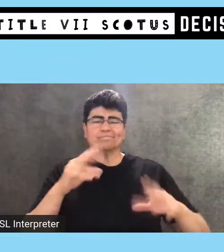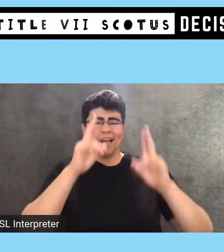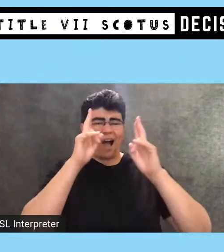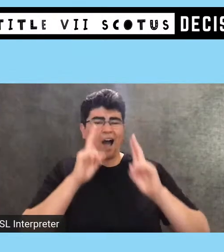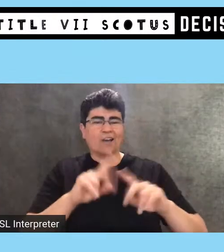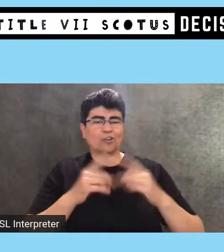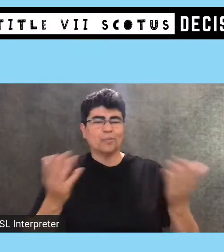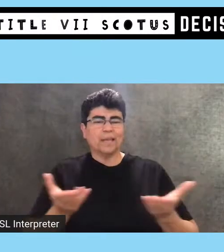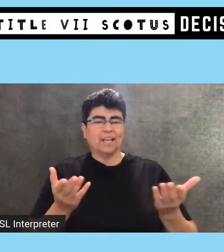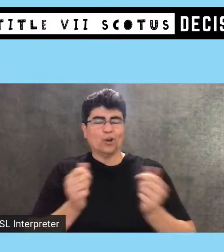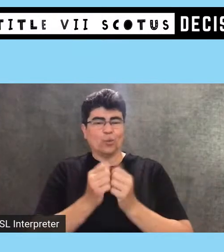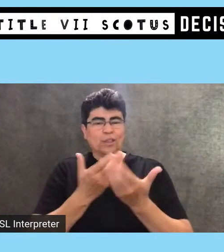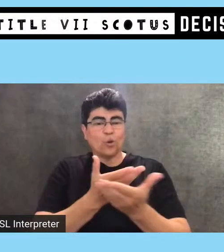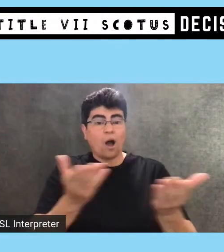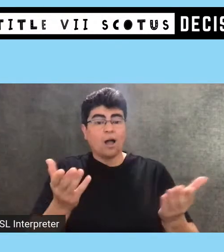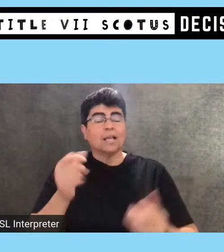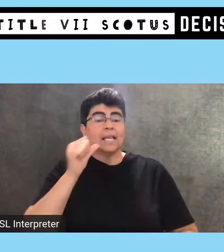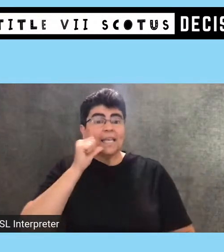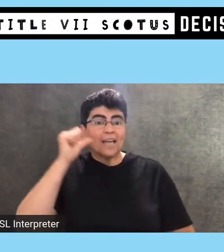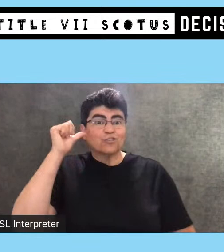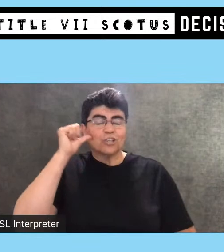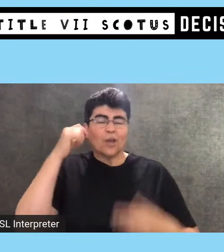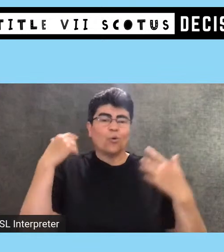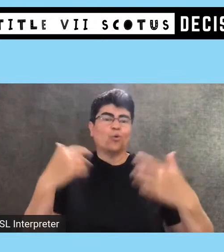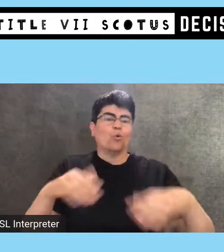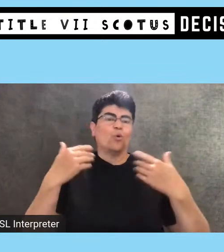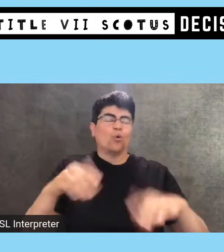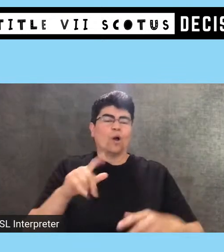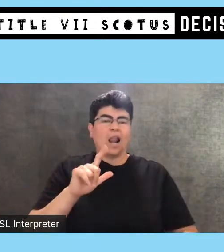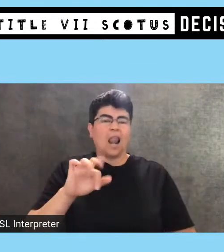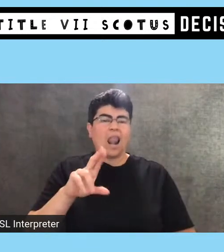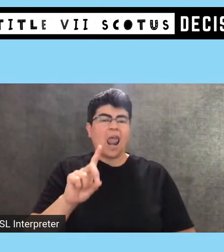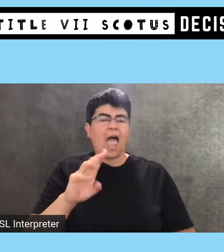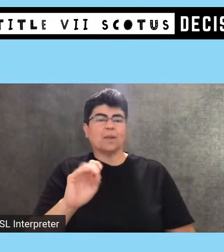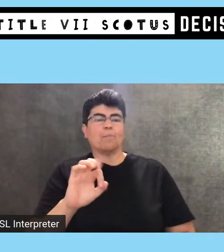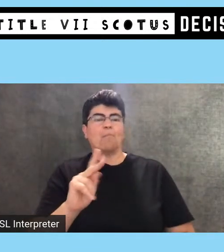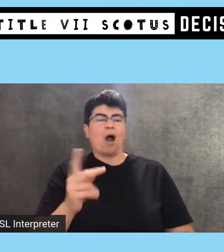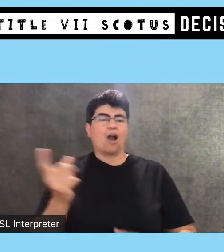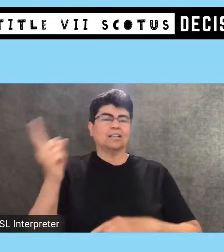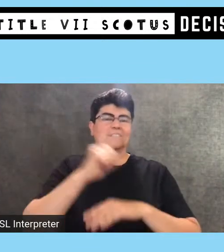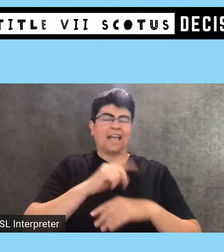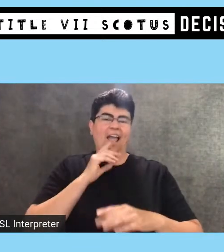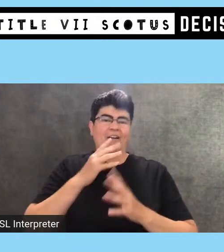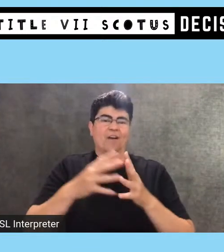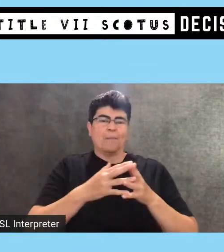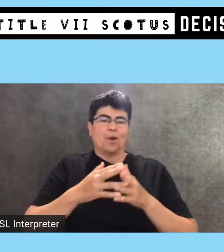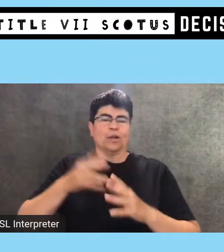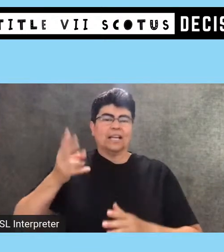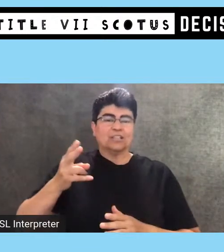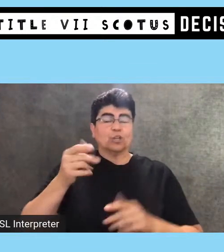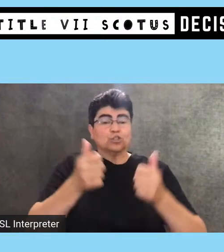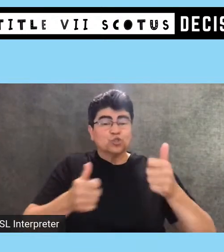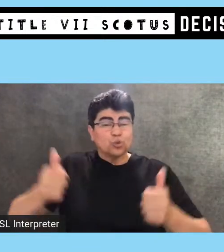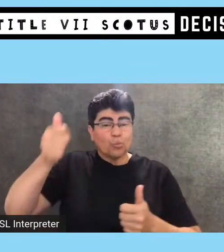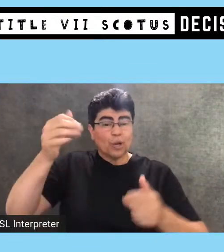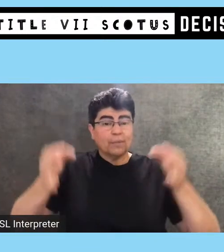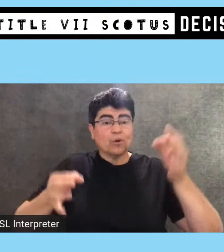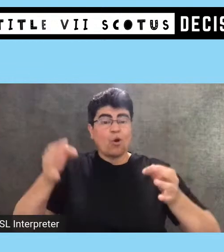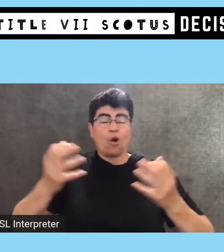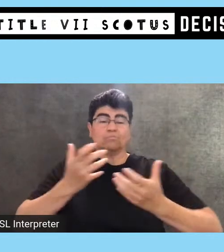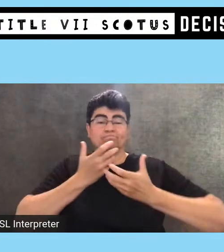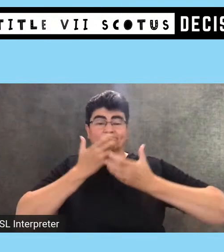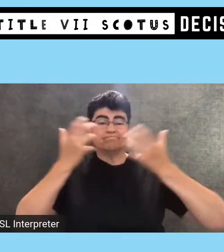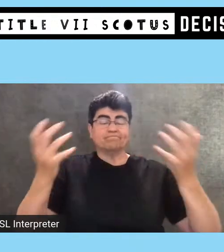with you all. So yesterday was a landmark day in American history as the Supreme Court held